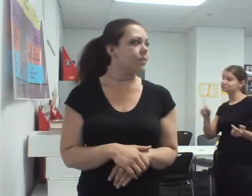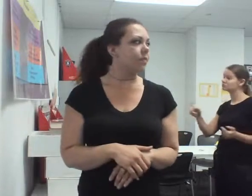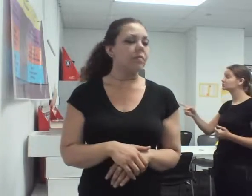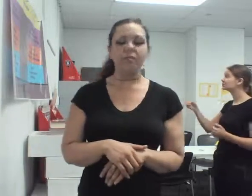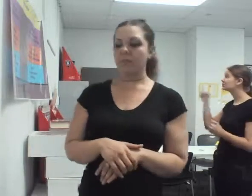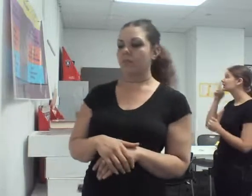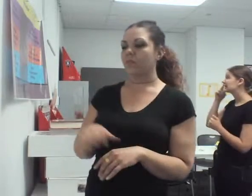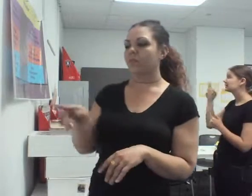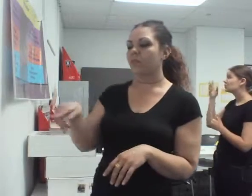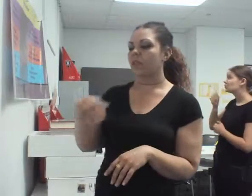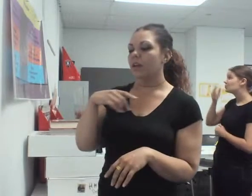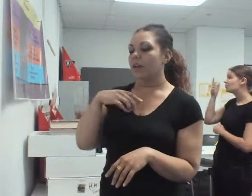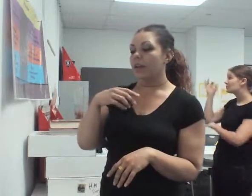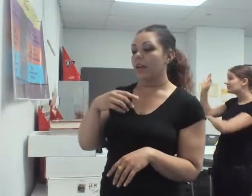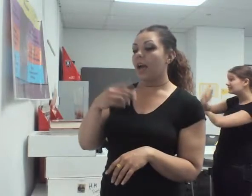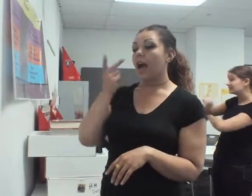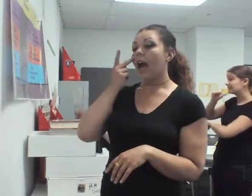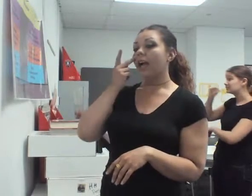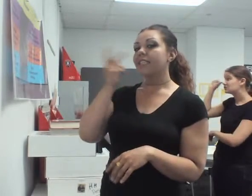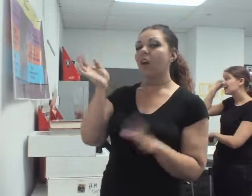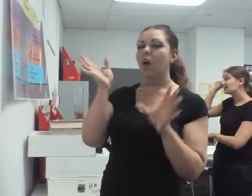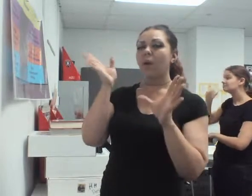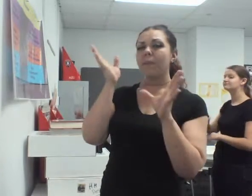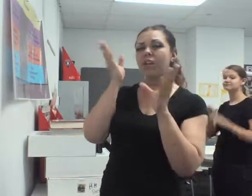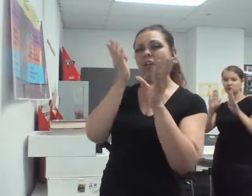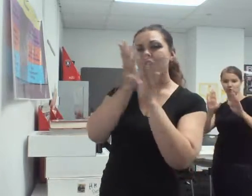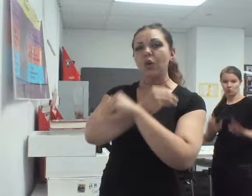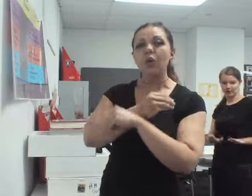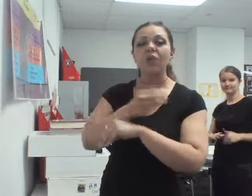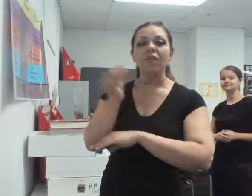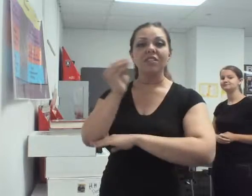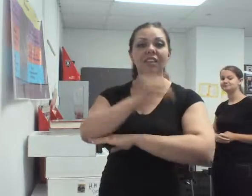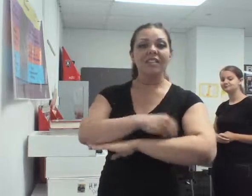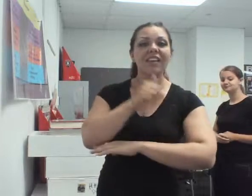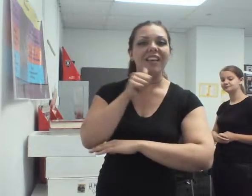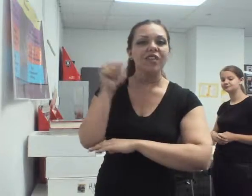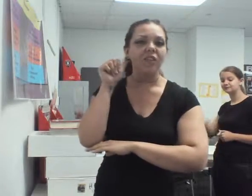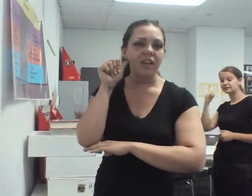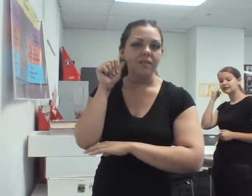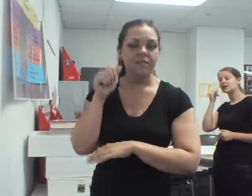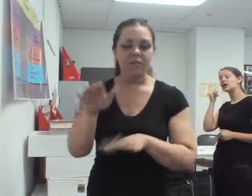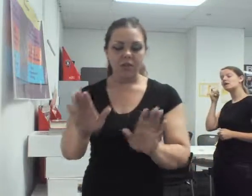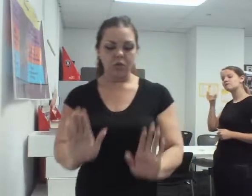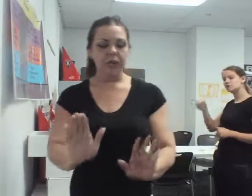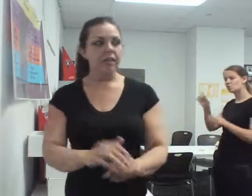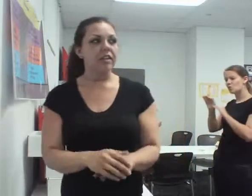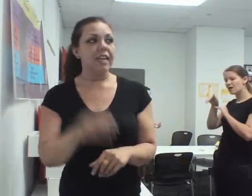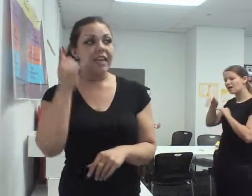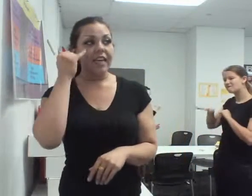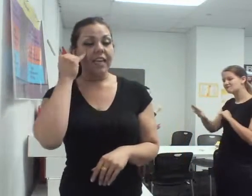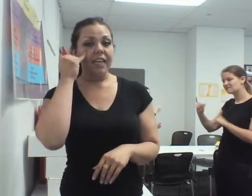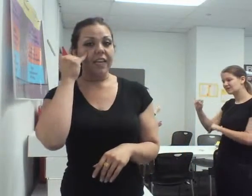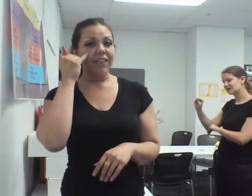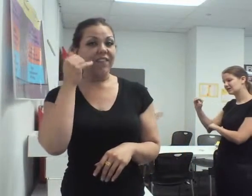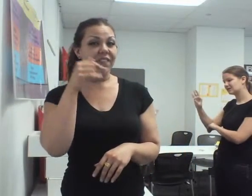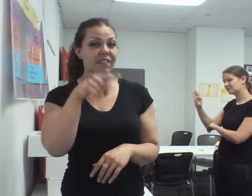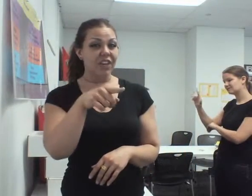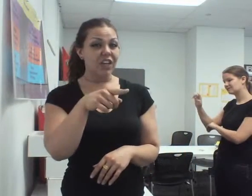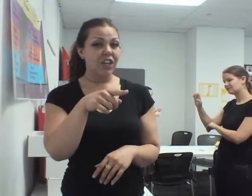sunset yesterday. Great. Good. If you inflect the word beautiful a little bit more, you'll